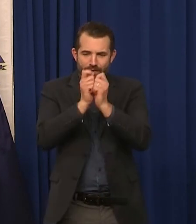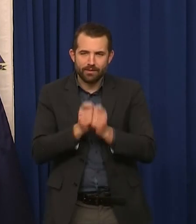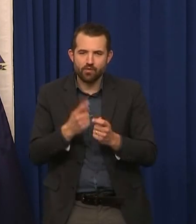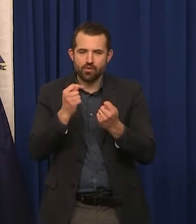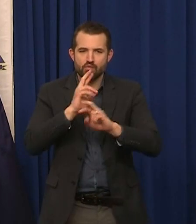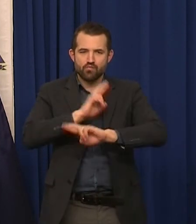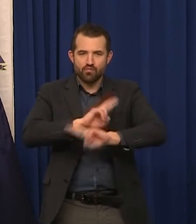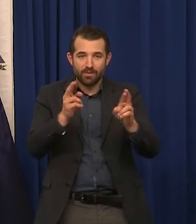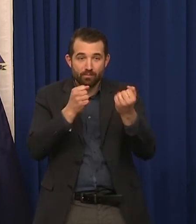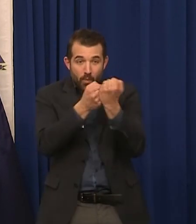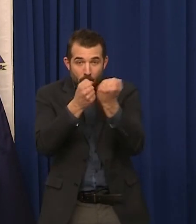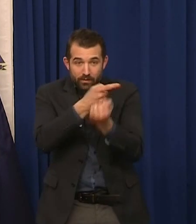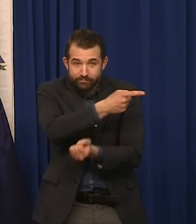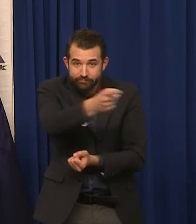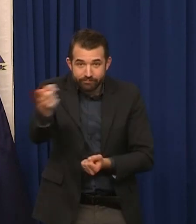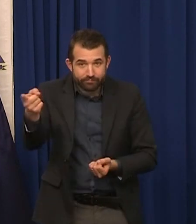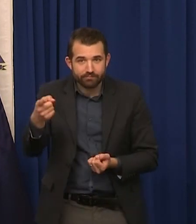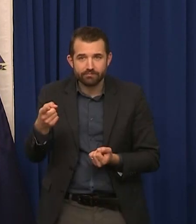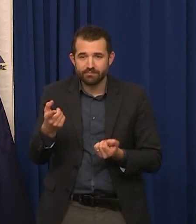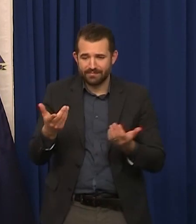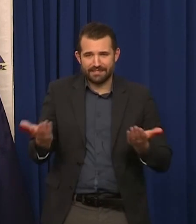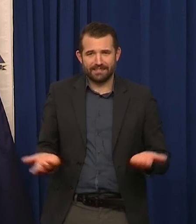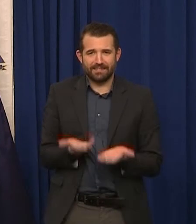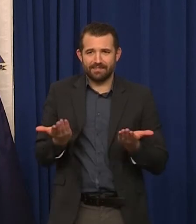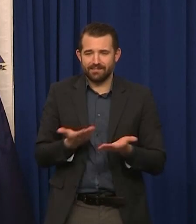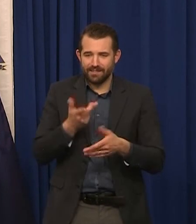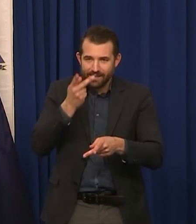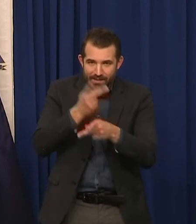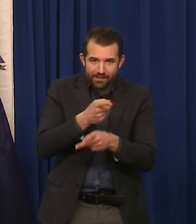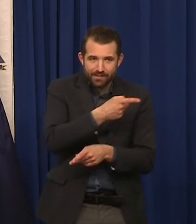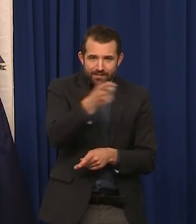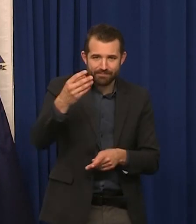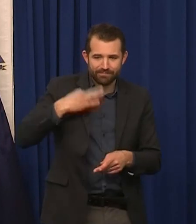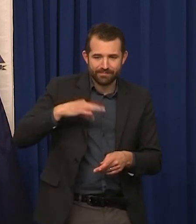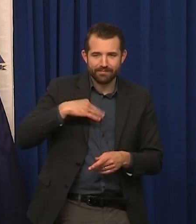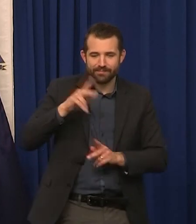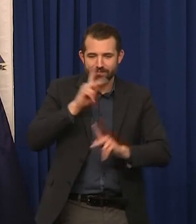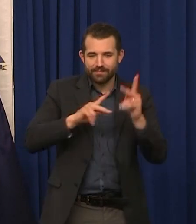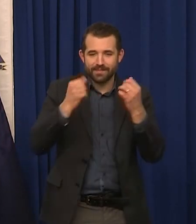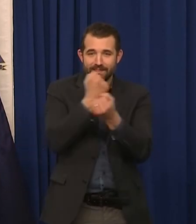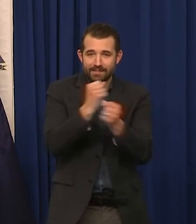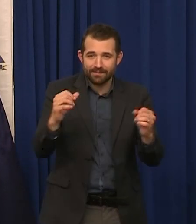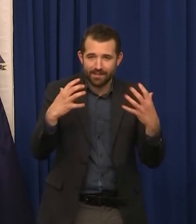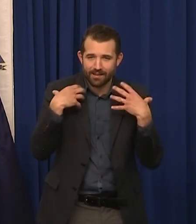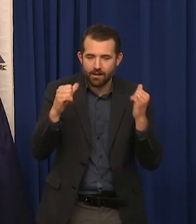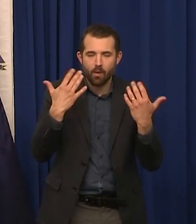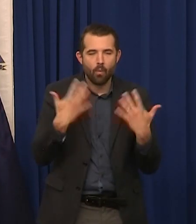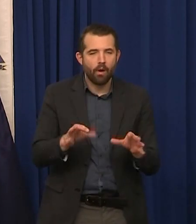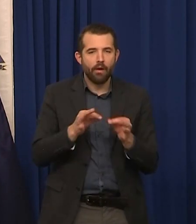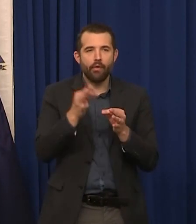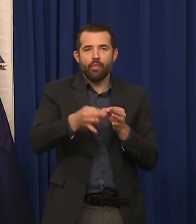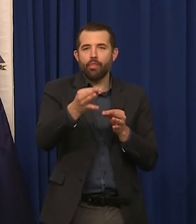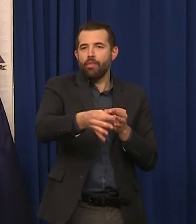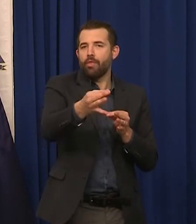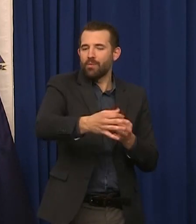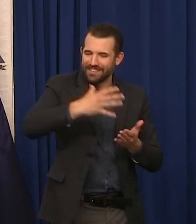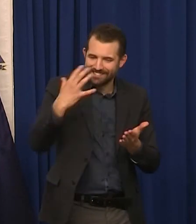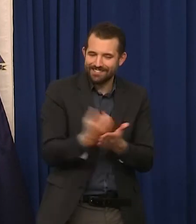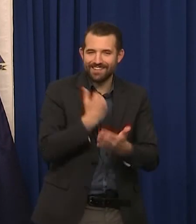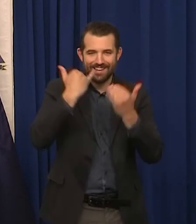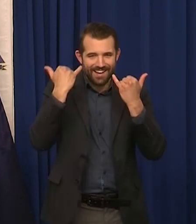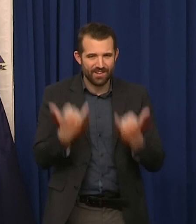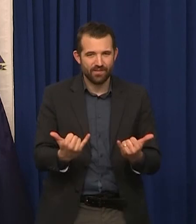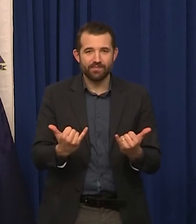been continuing to keep Maine people safe and healthy. Please don't delay in reaching out to them. Now is still a good time to get